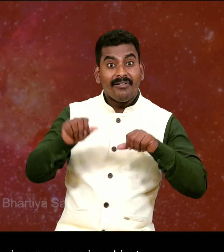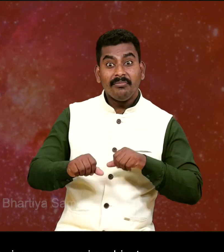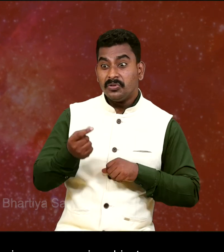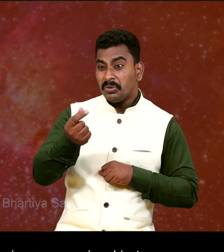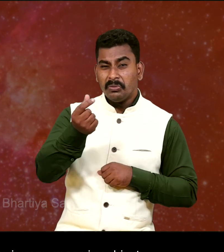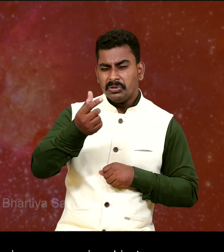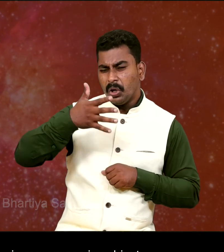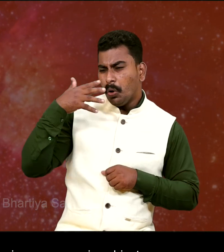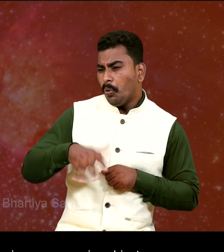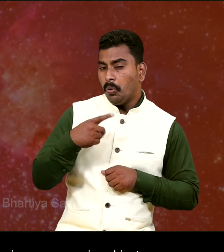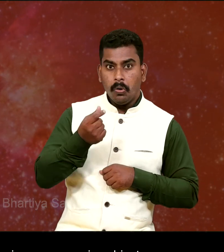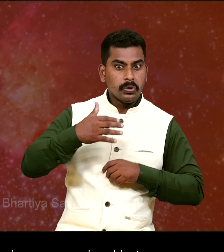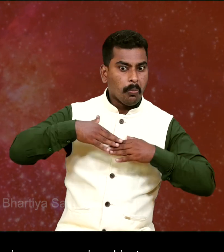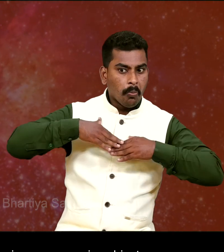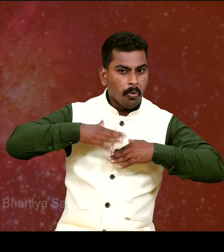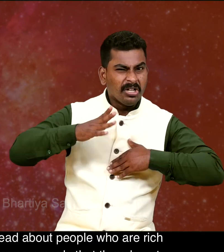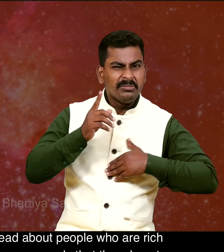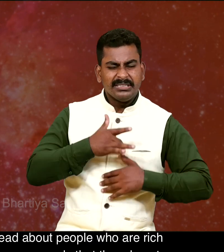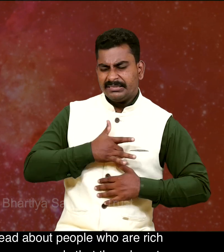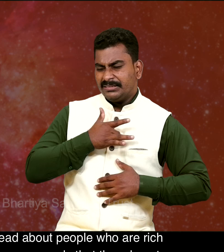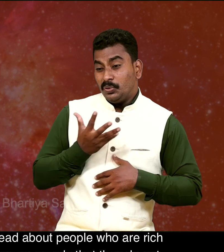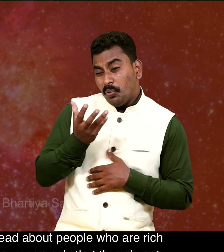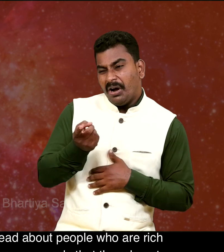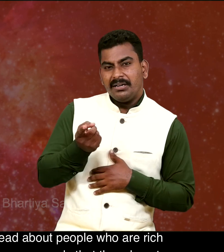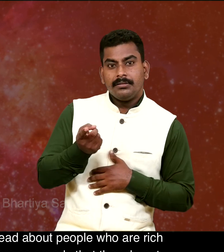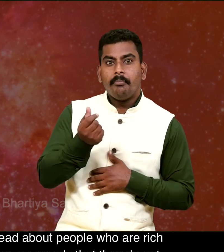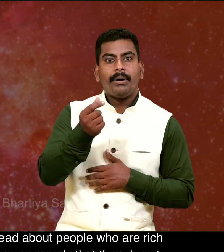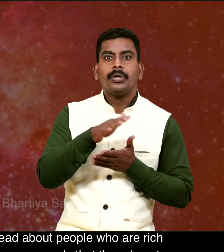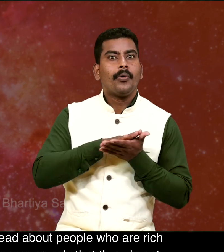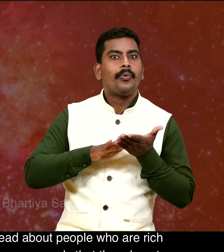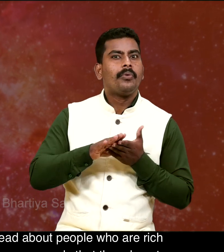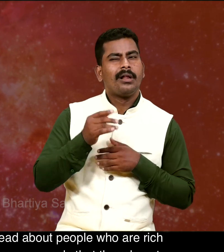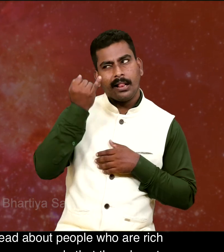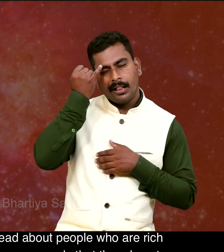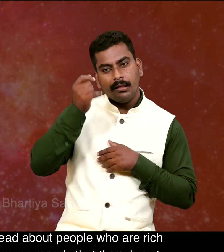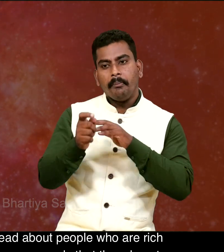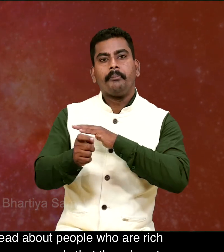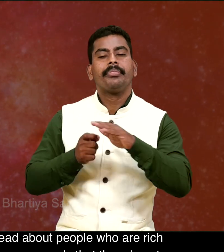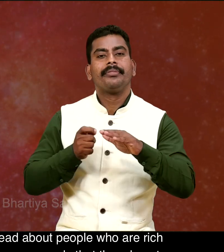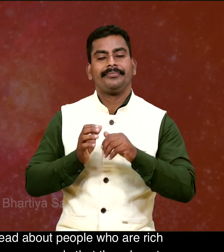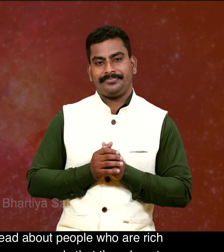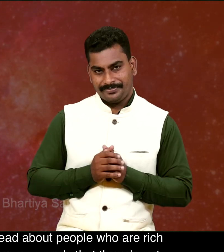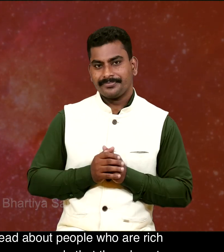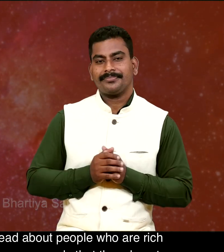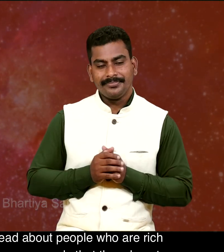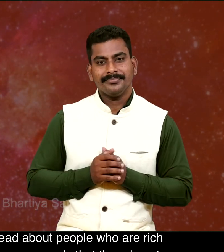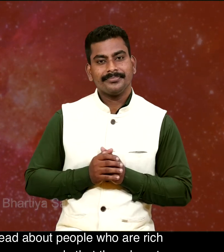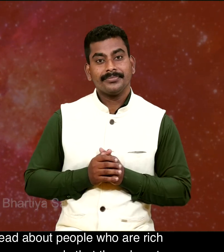object. We also read about people who are rich, but they are so greedy that